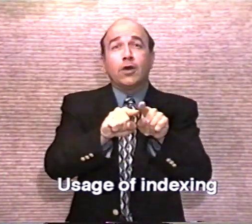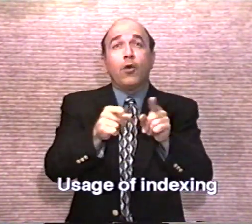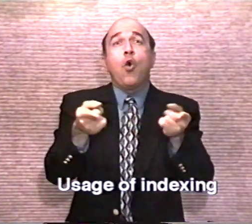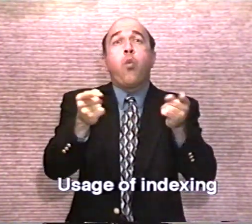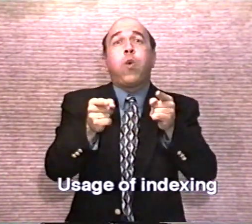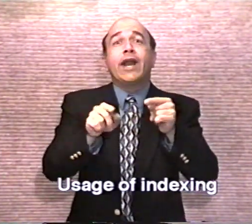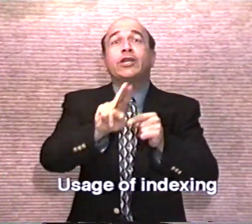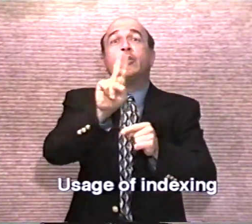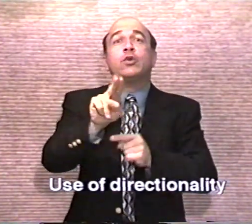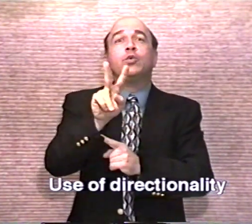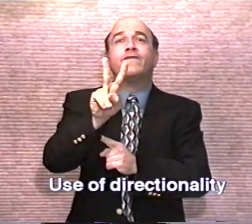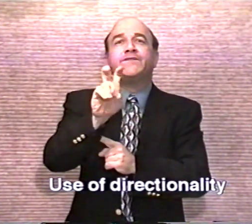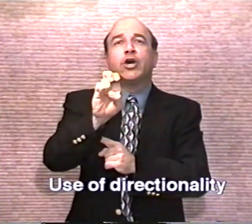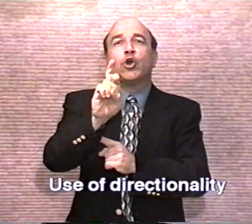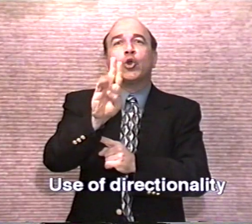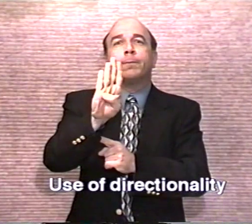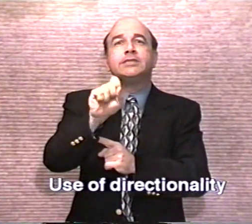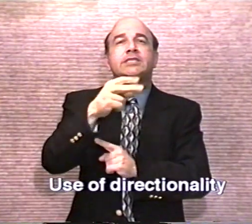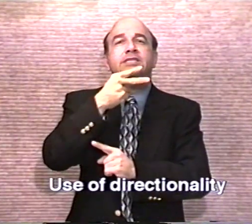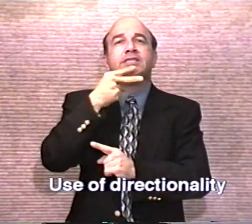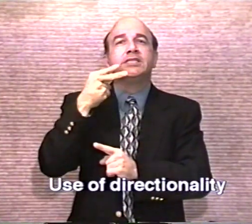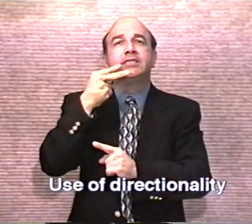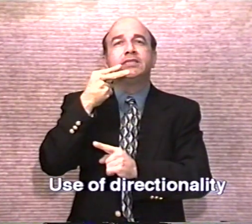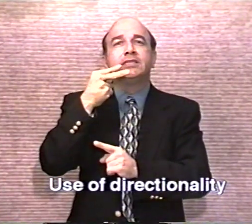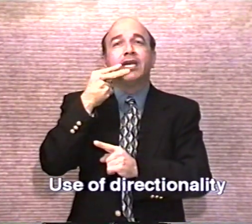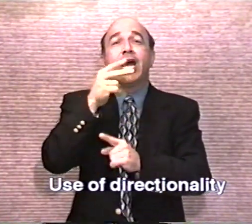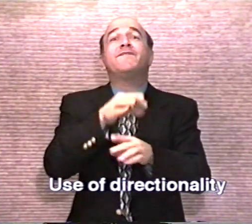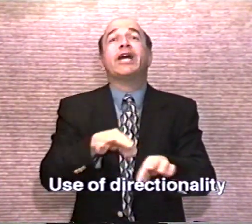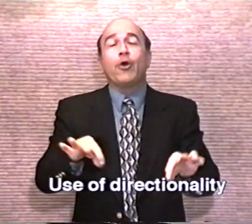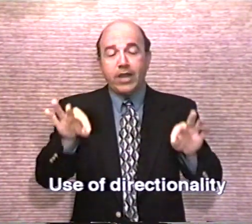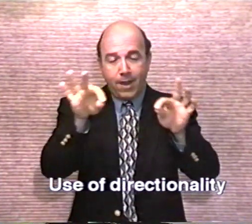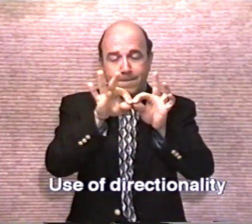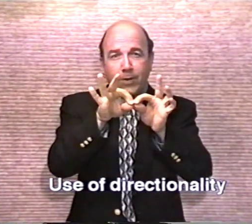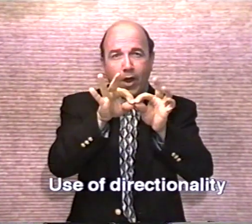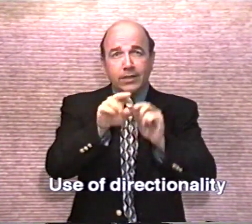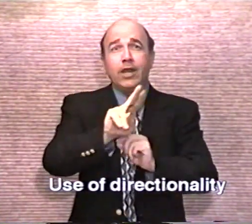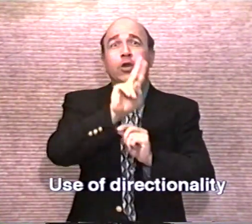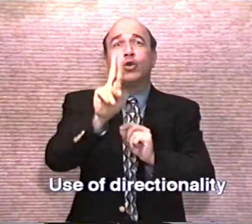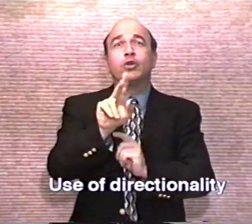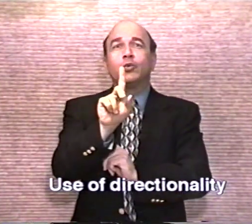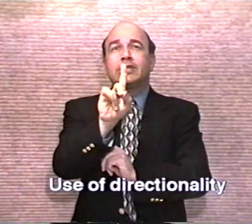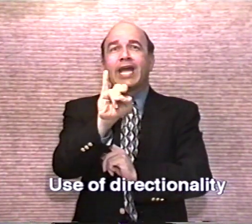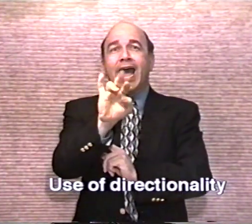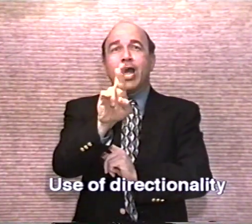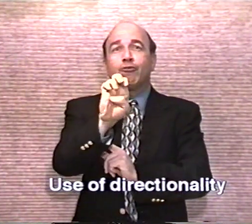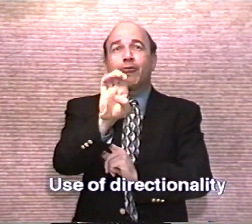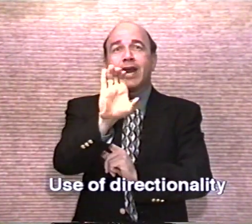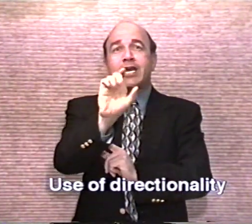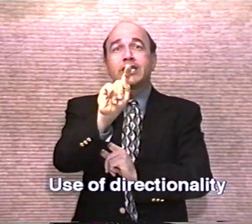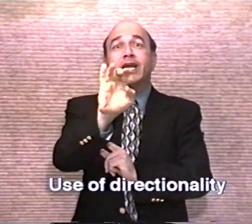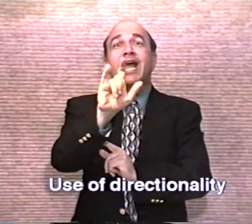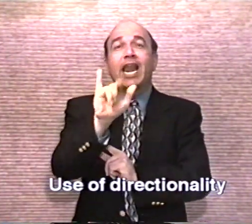Also, when you use verbs, it's very important to use